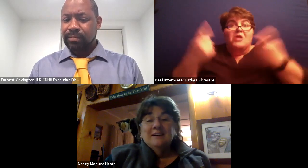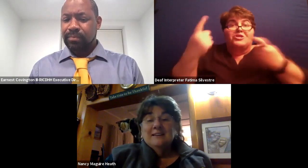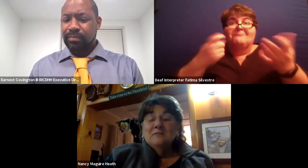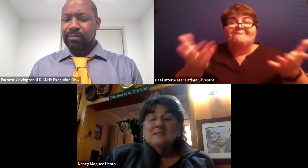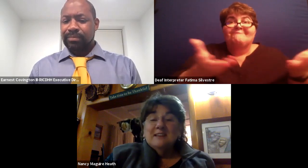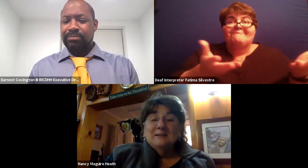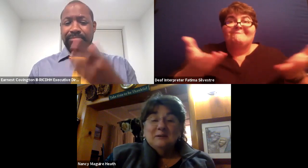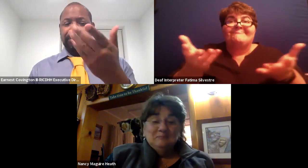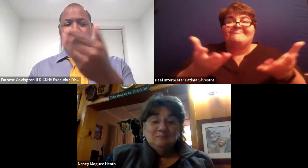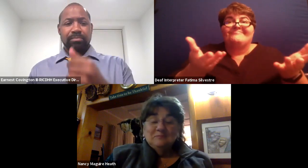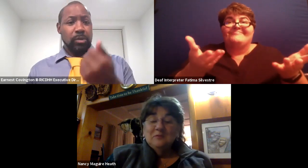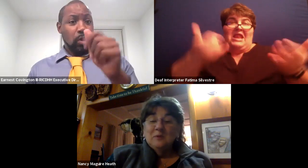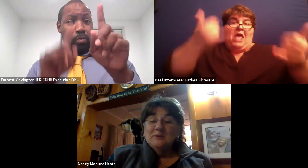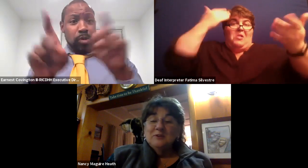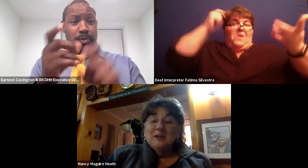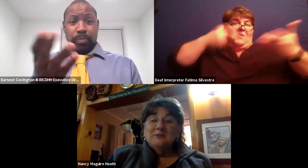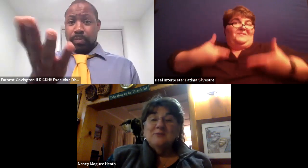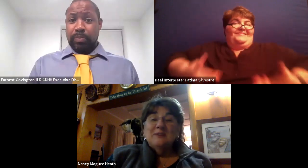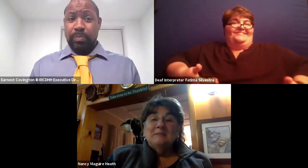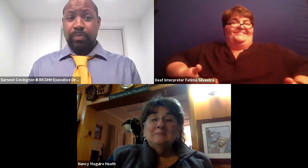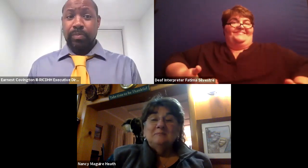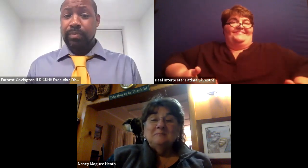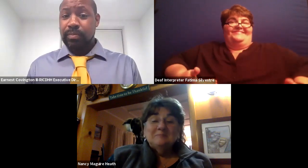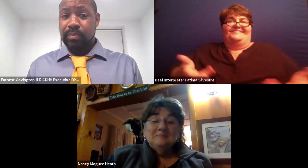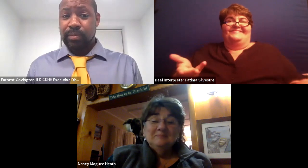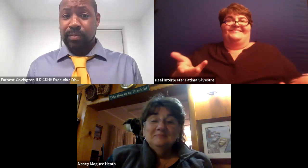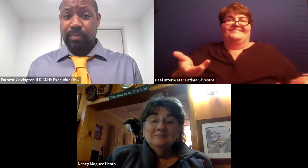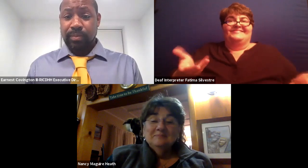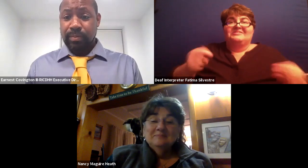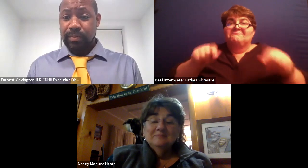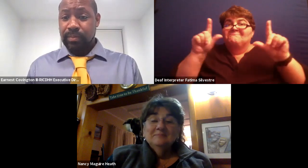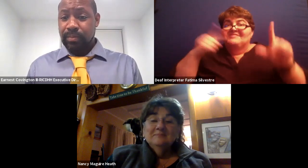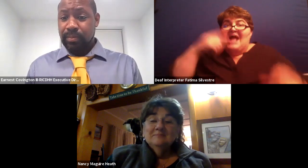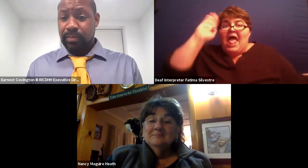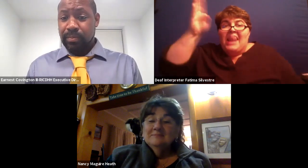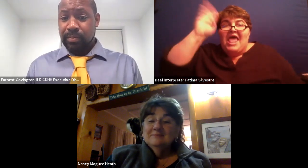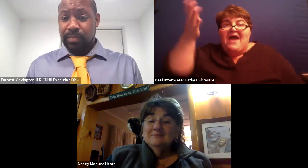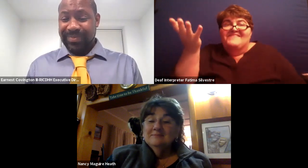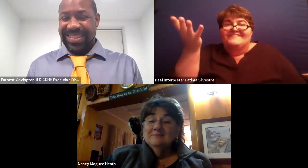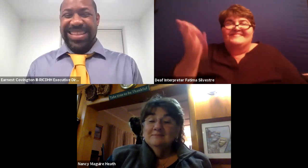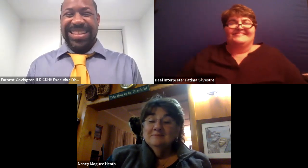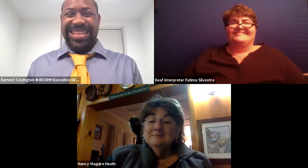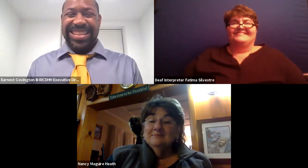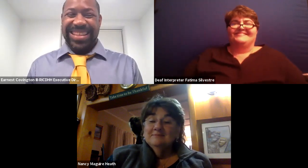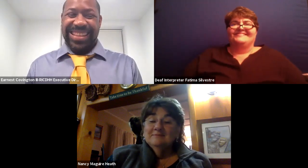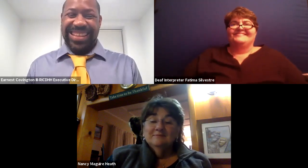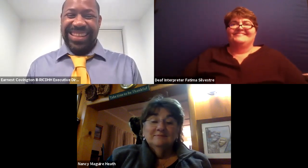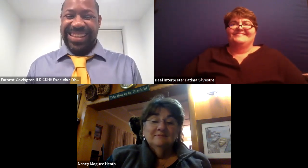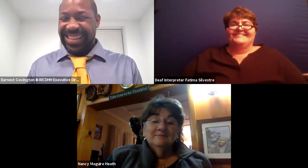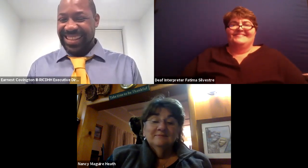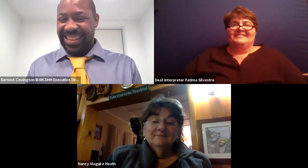me, I'd love to say hello if you want to turn on your screen. that's great, folks. Any questions at all, please just turn on your